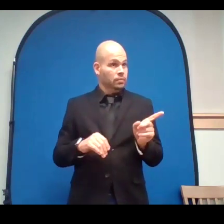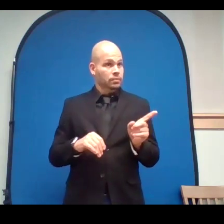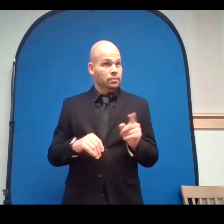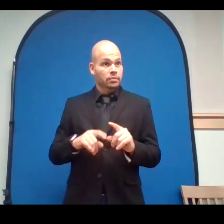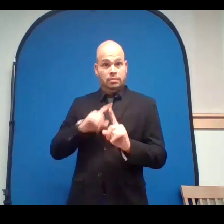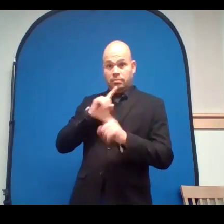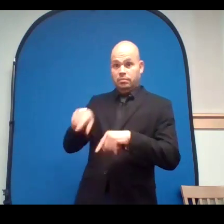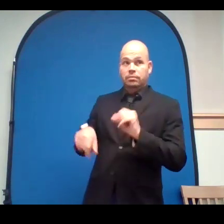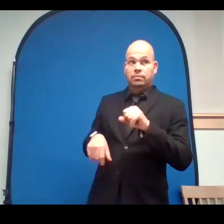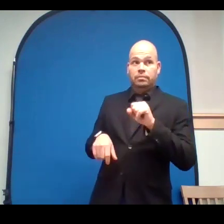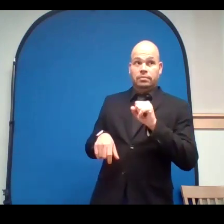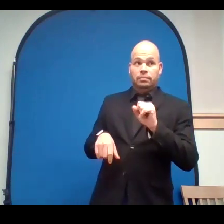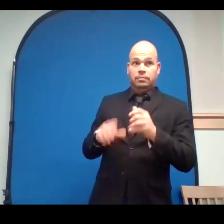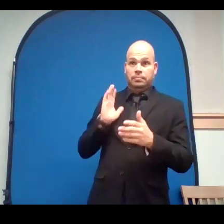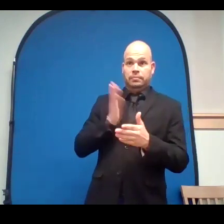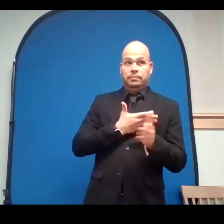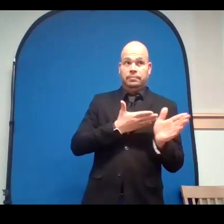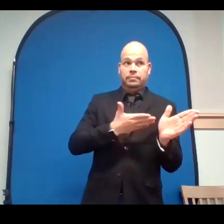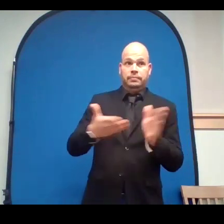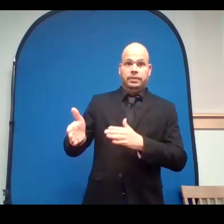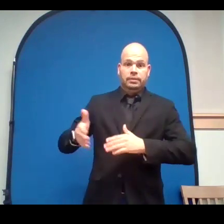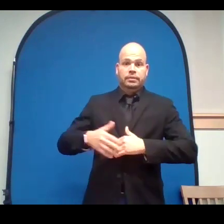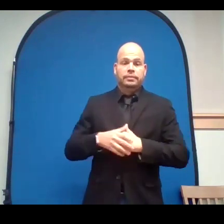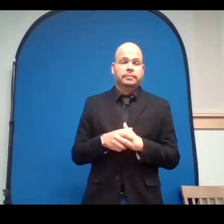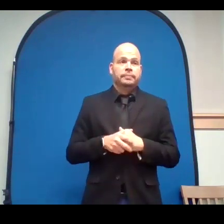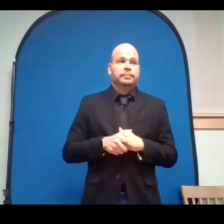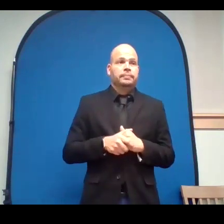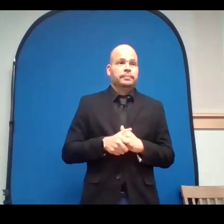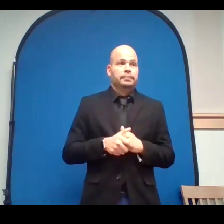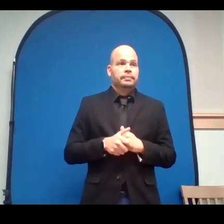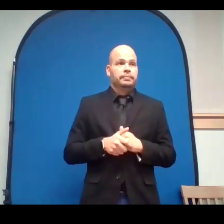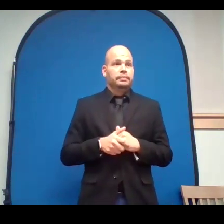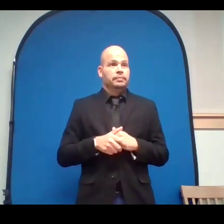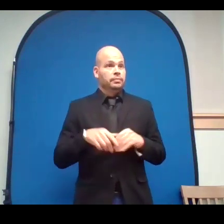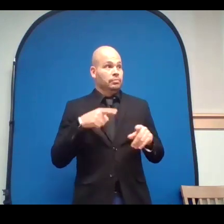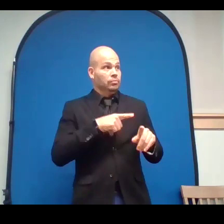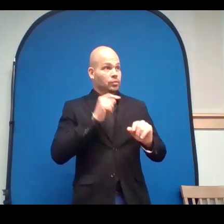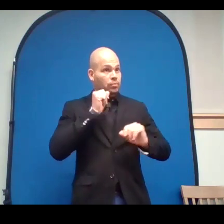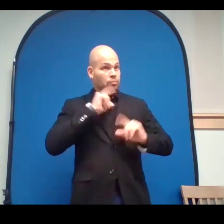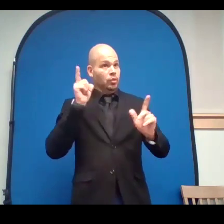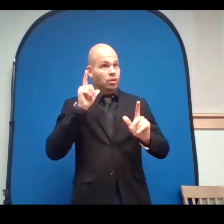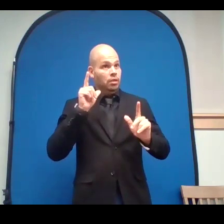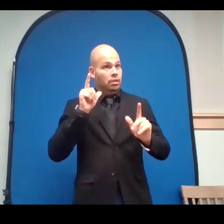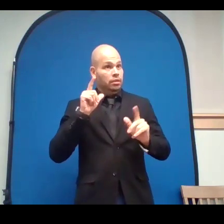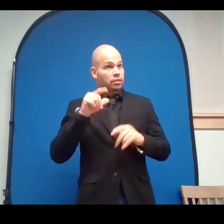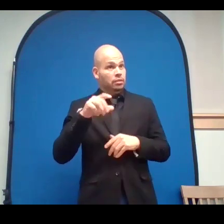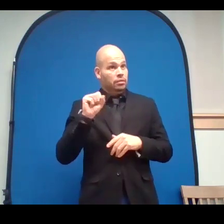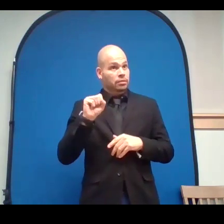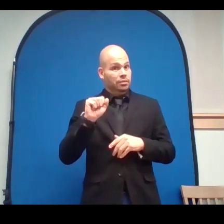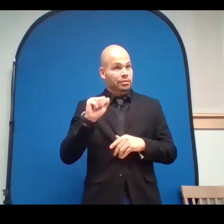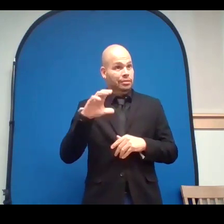was the plan. Yes, sir. And you weren't surprised when you saw Saco PD out front.